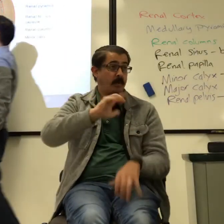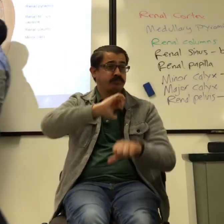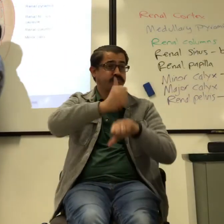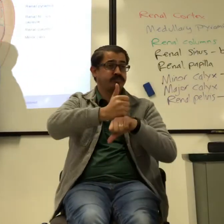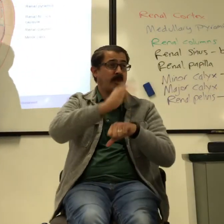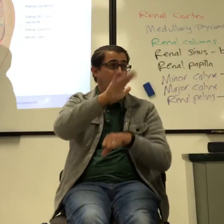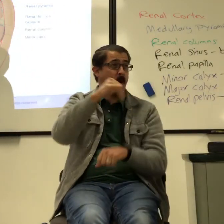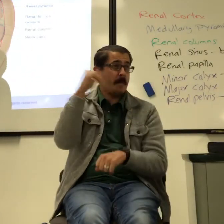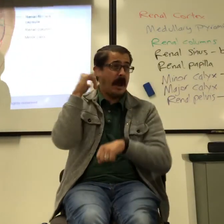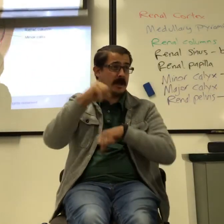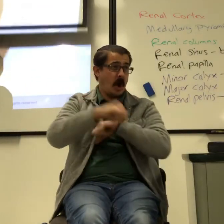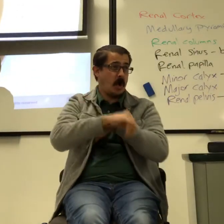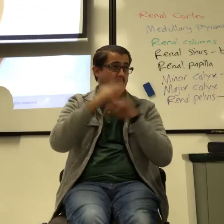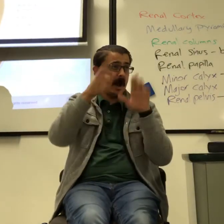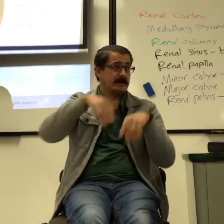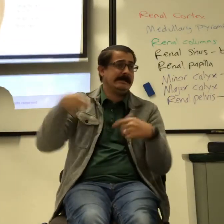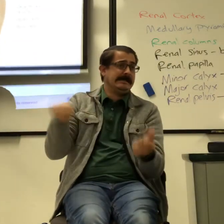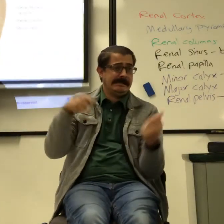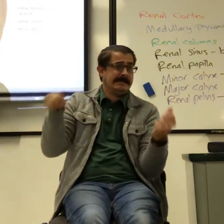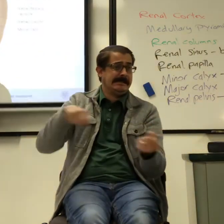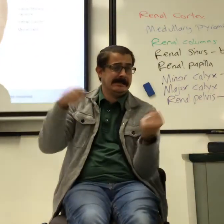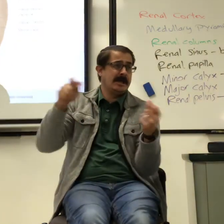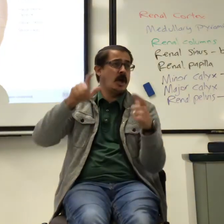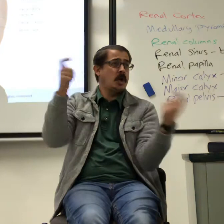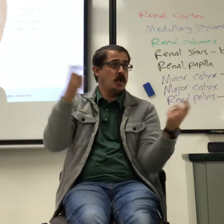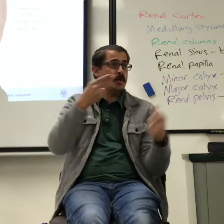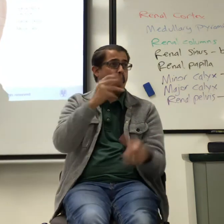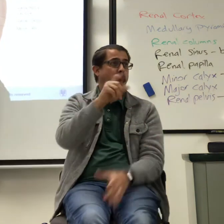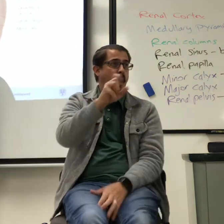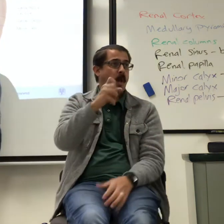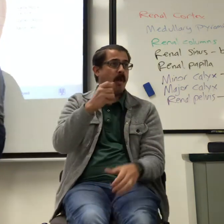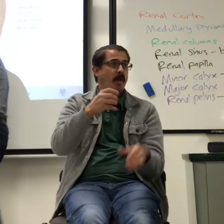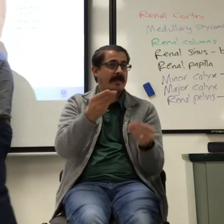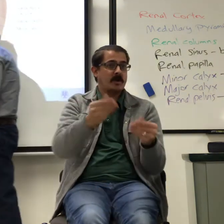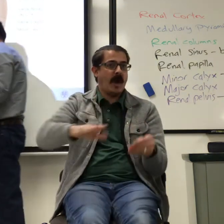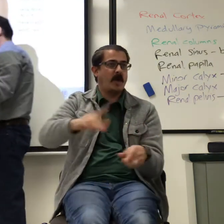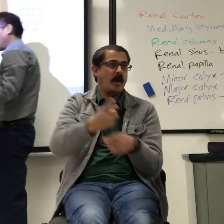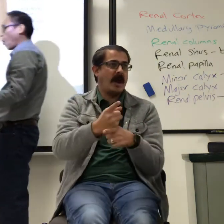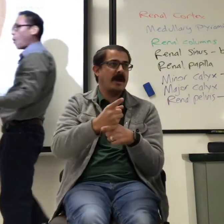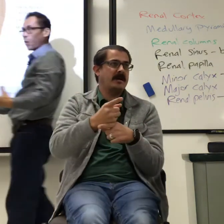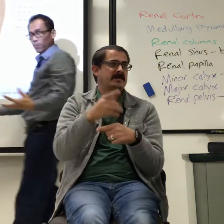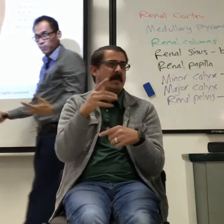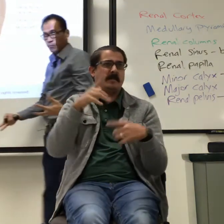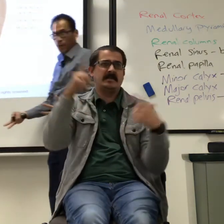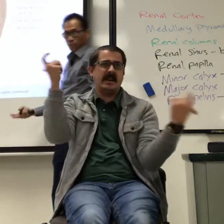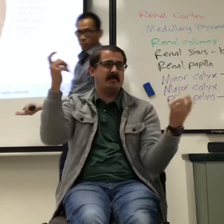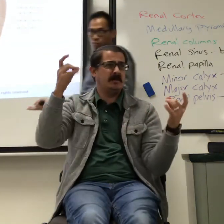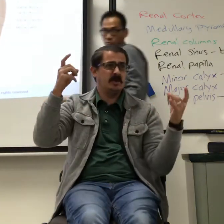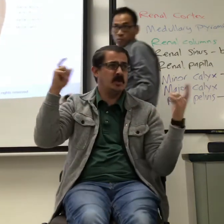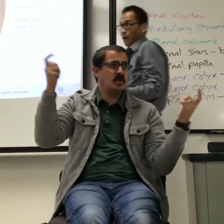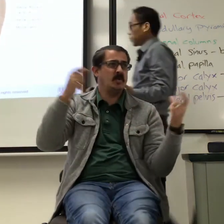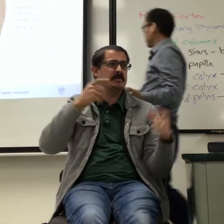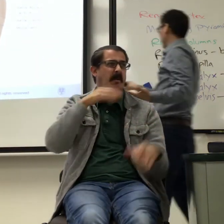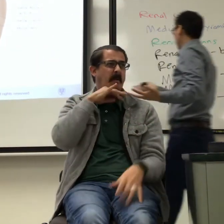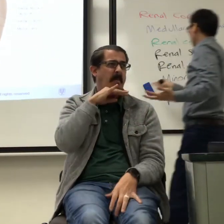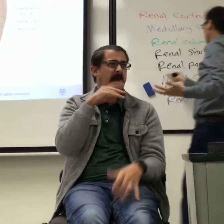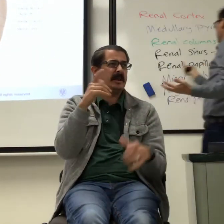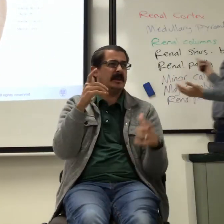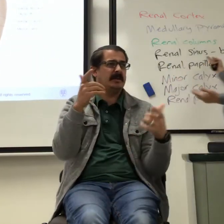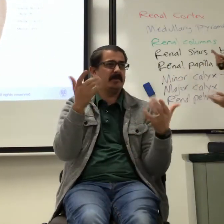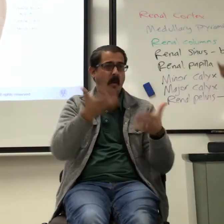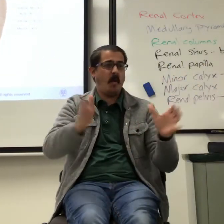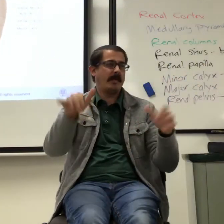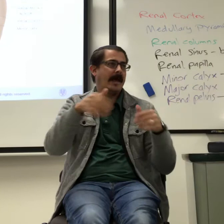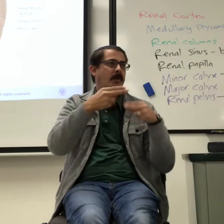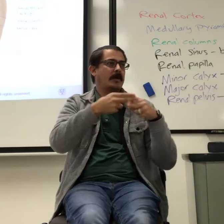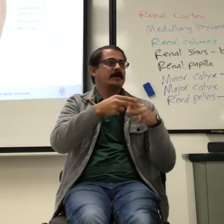your backyard and you dig a big hole in the ground, just a big muddy hole would represent